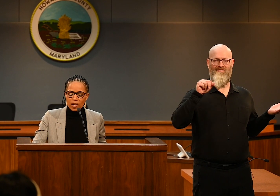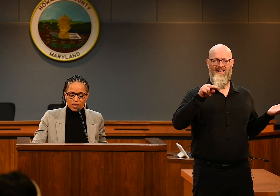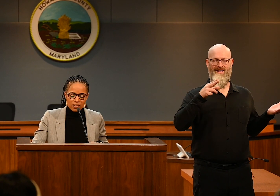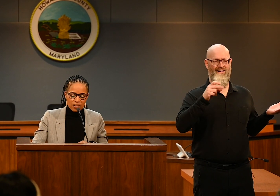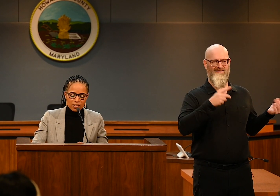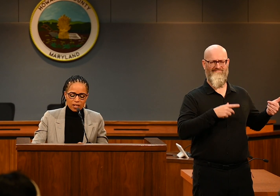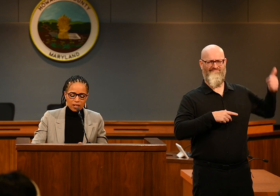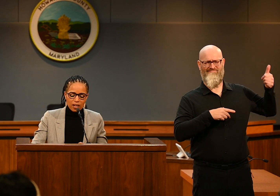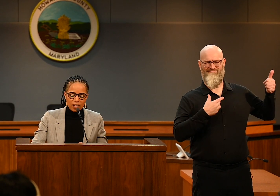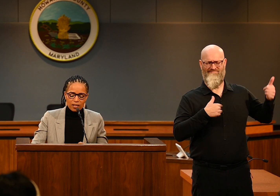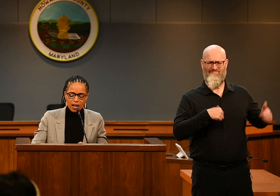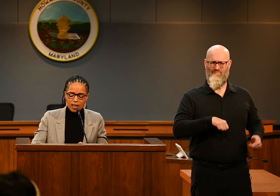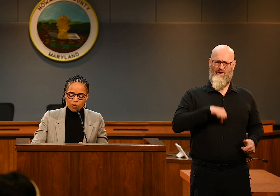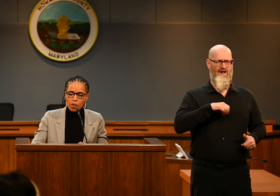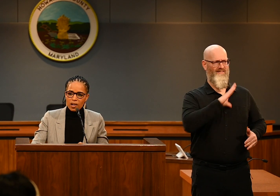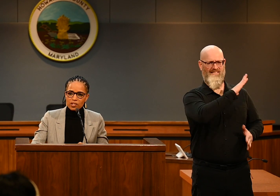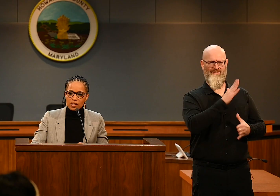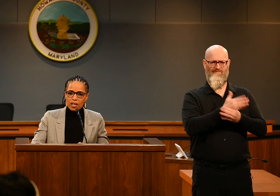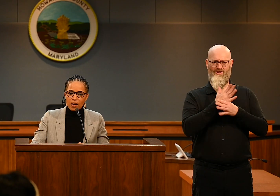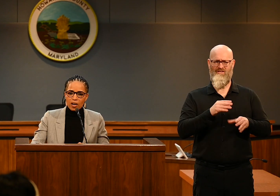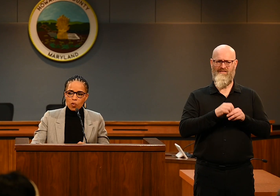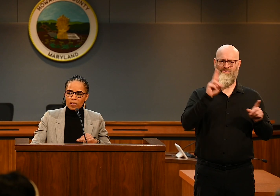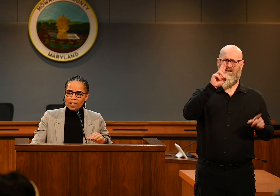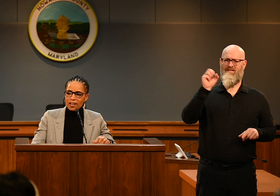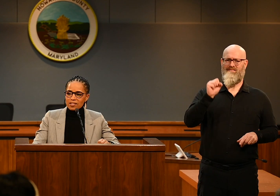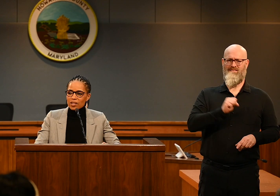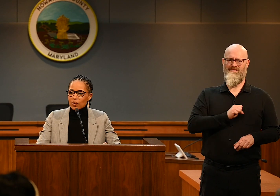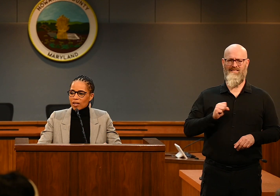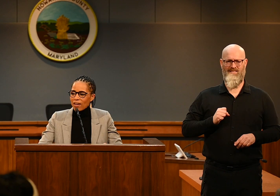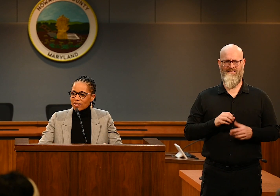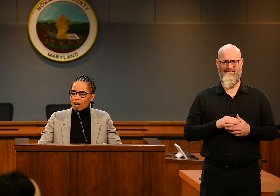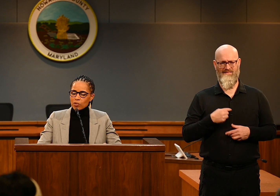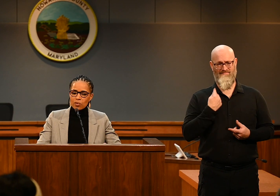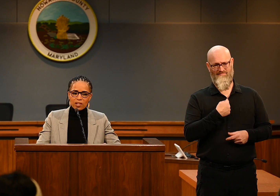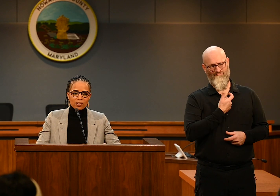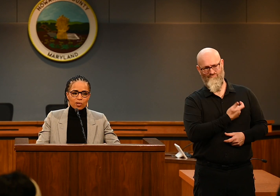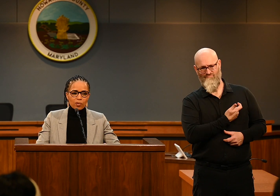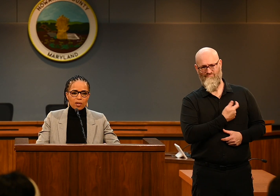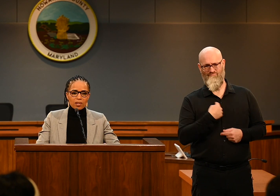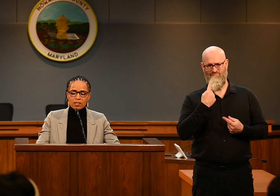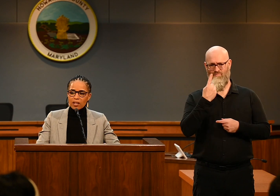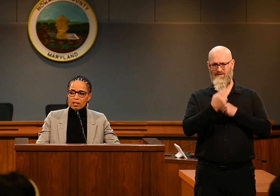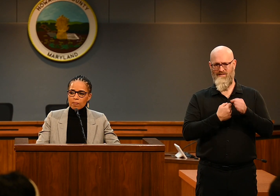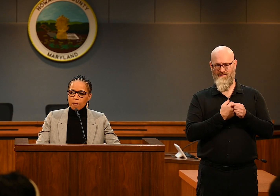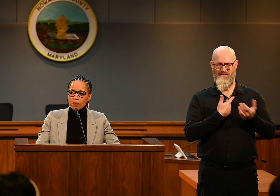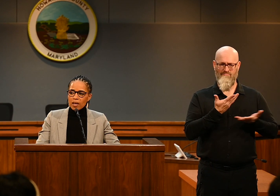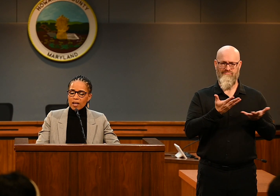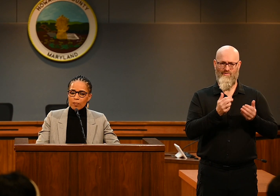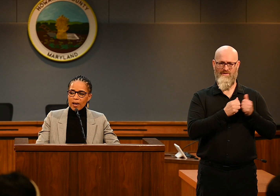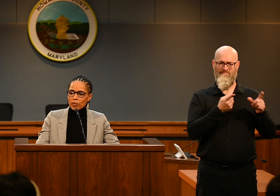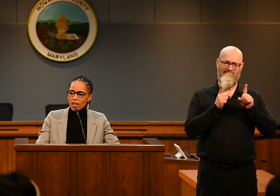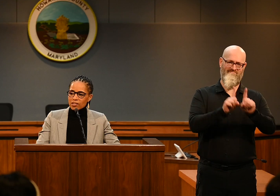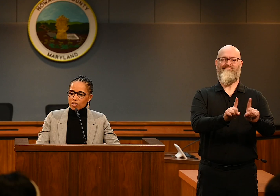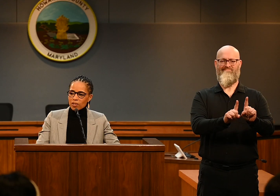in the United States Senate, and I have watched over the last year that I've had the opportunity to serve with him in the Senate, and